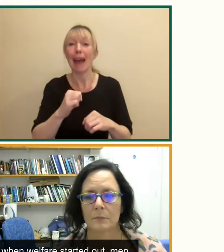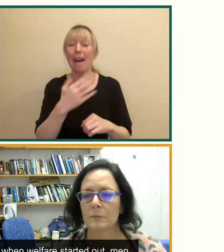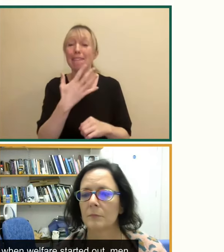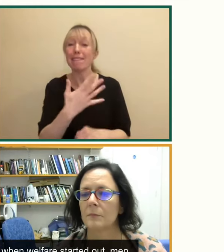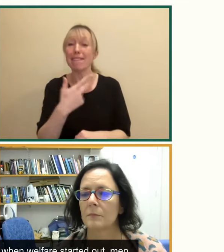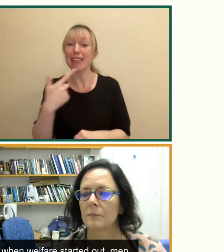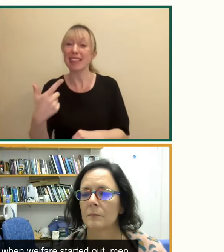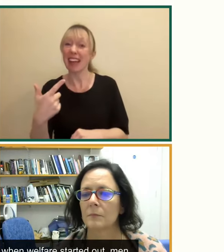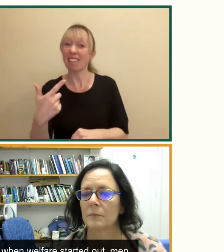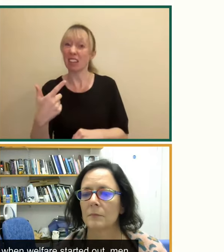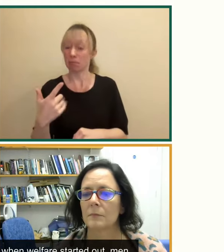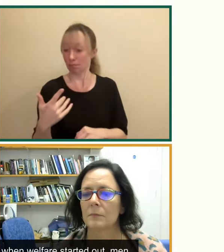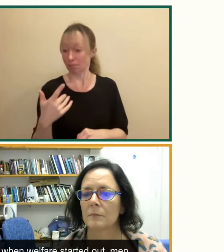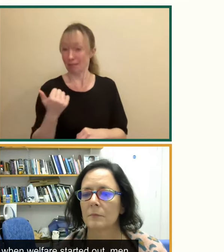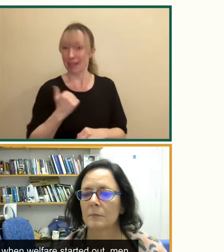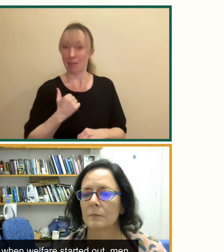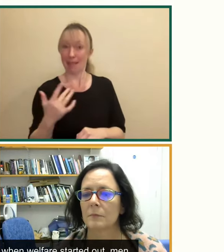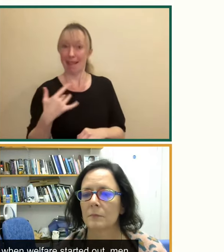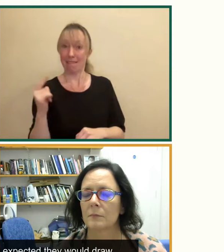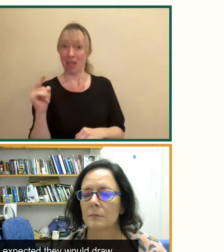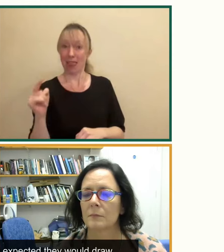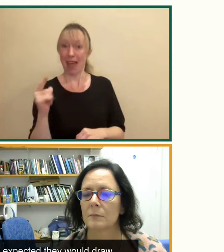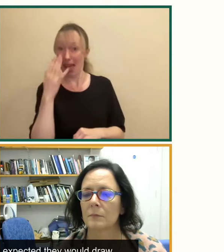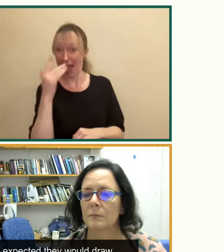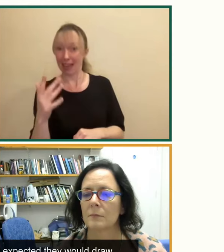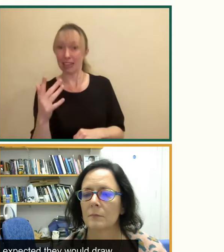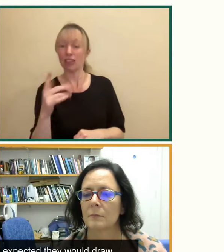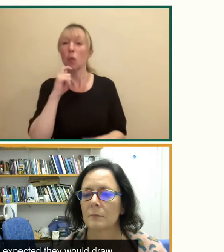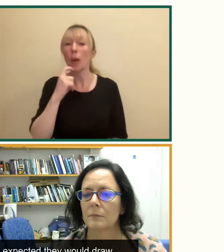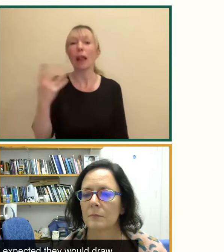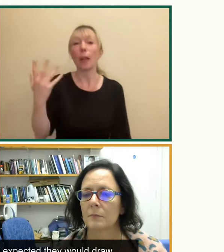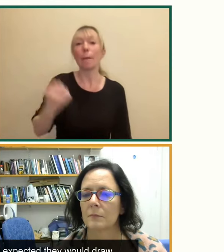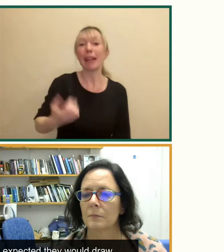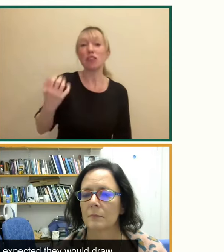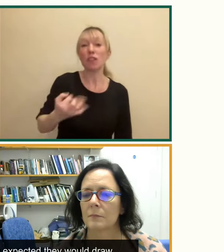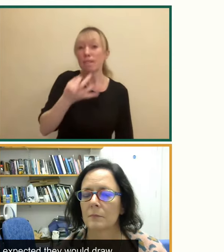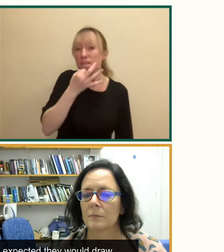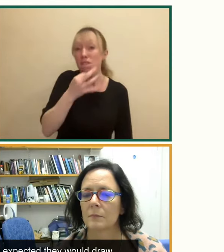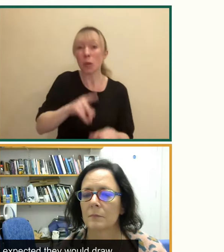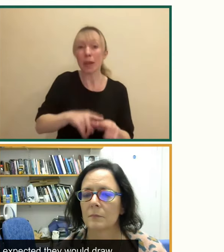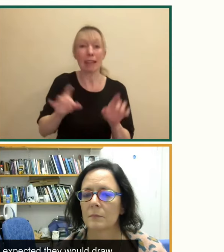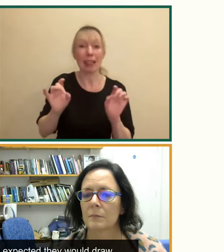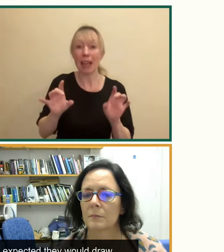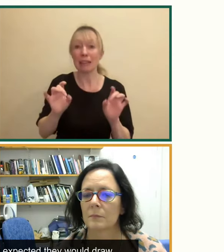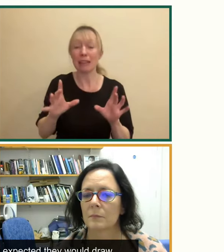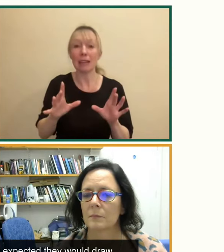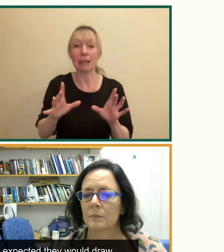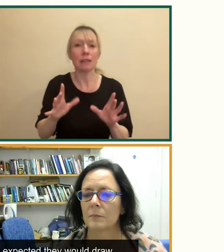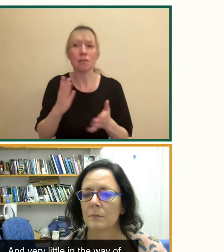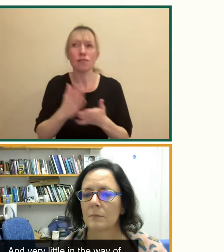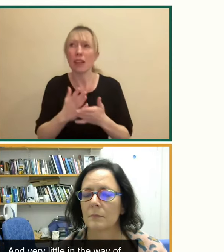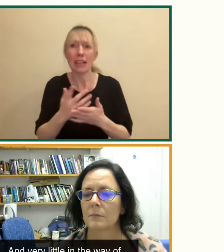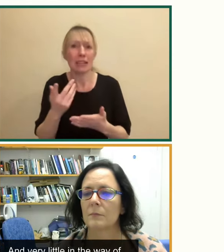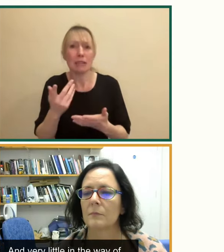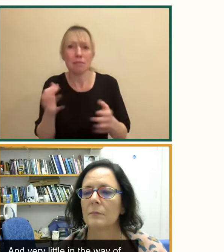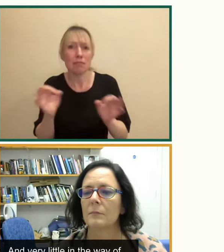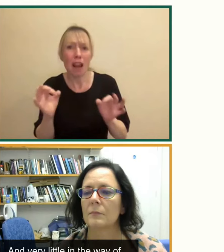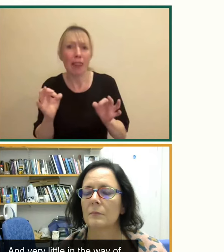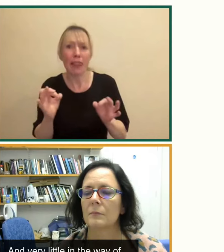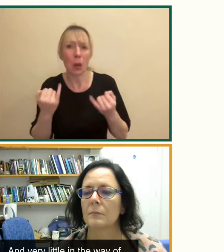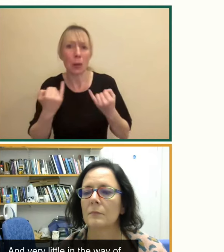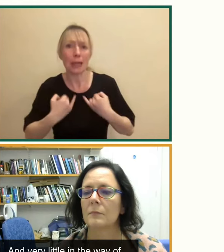their pension for a couple of years, and there was very little in the way of sickness benefits. I think as a society, we now